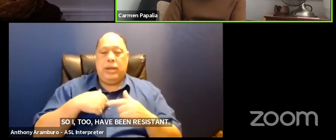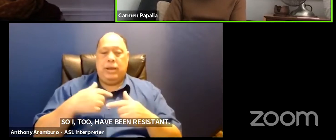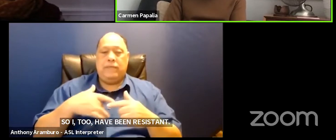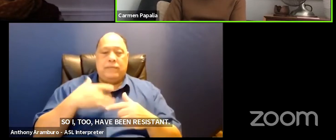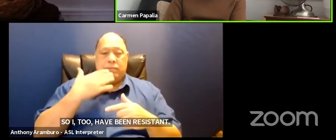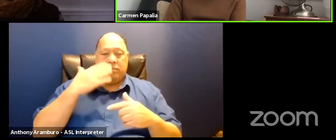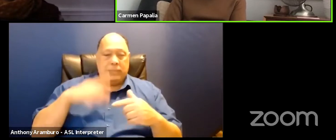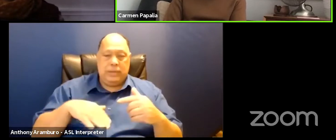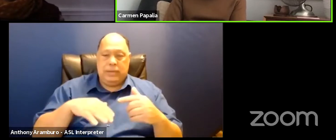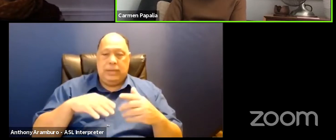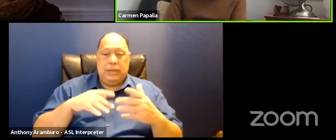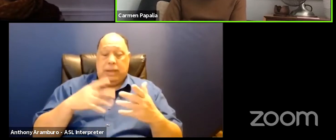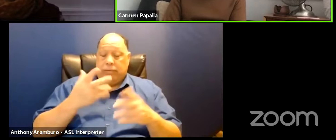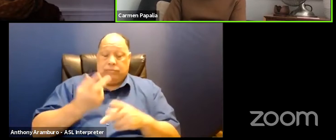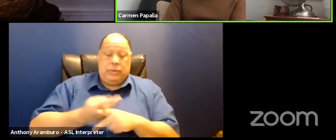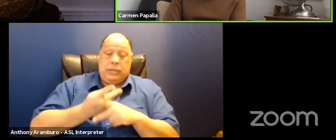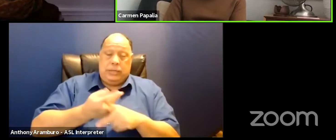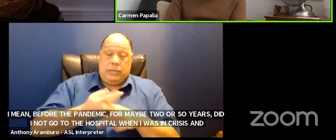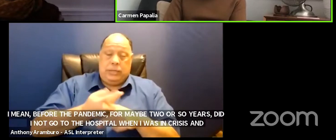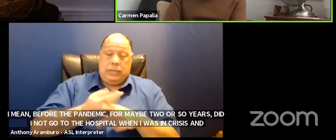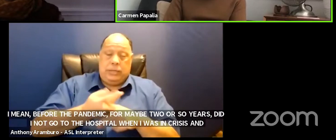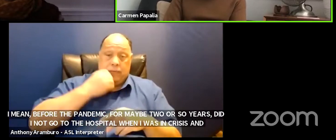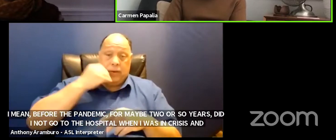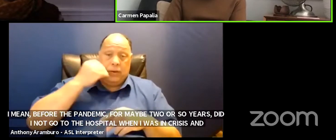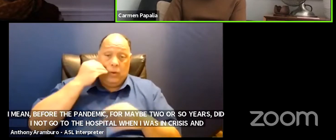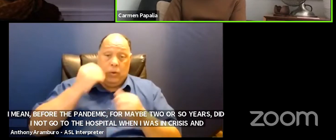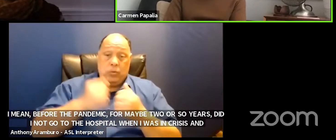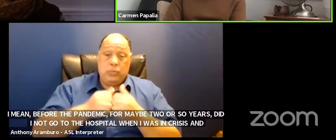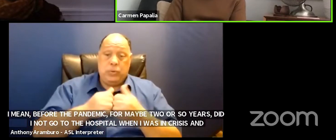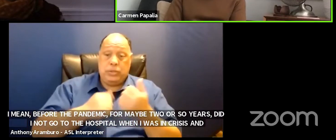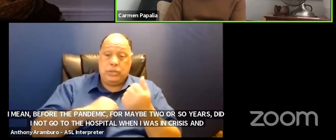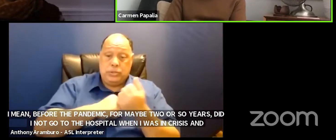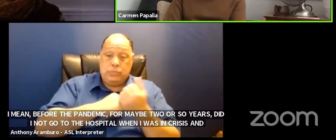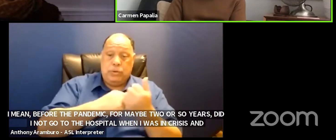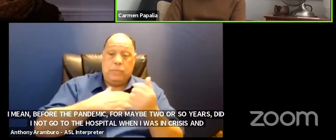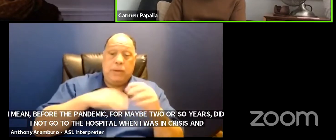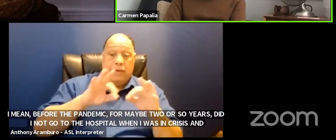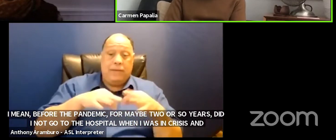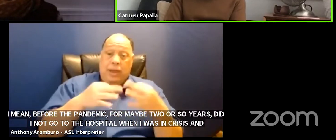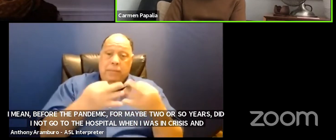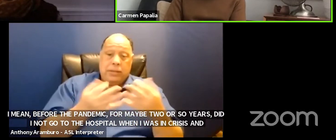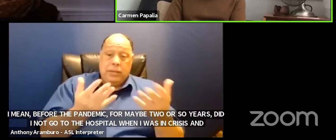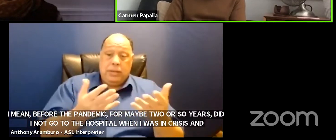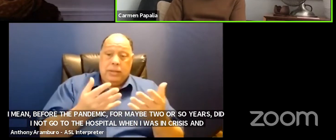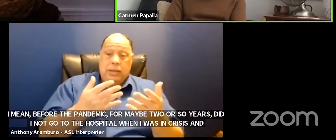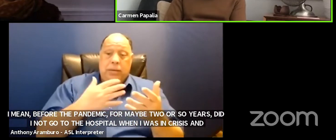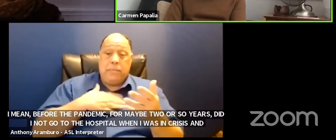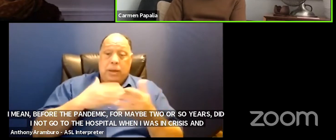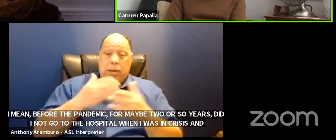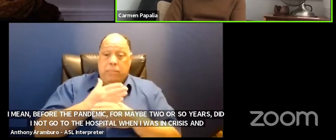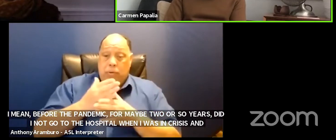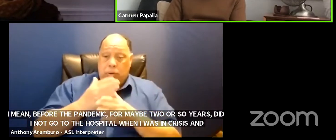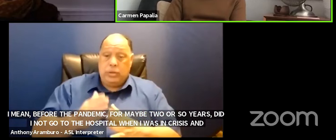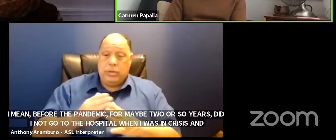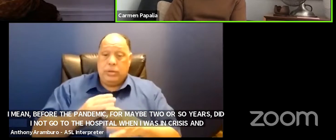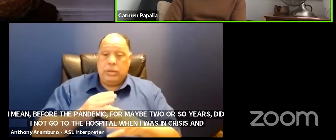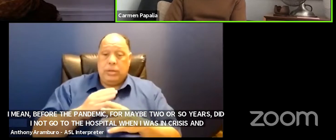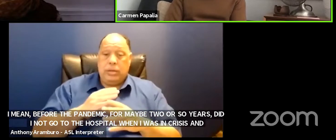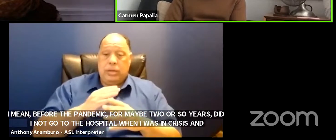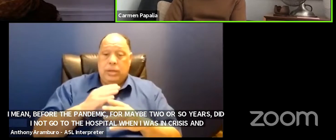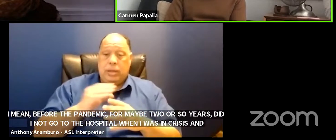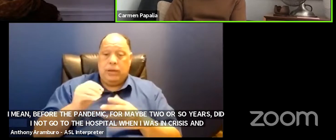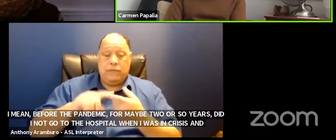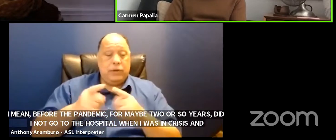tried to care for myself at home with the support of my family and my partner and